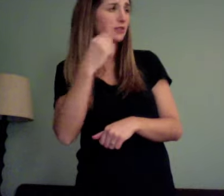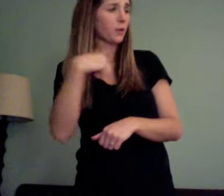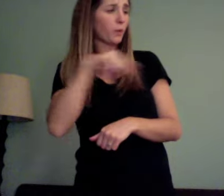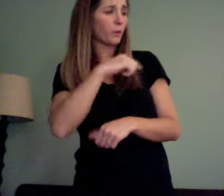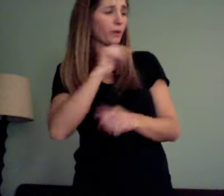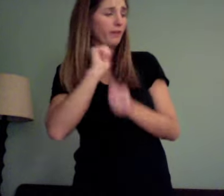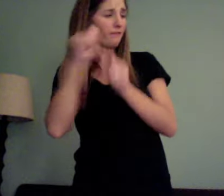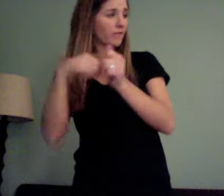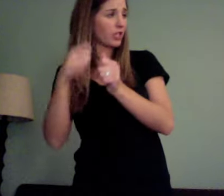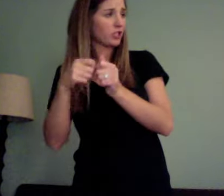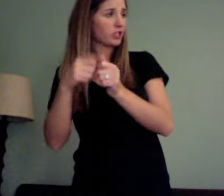We fished all night.